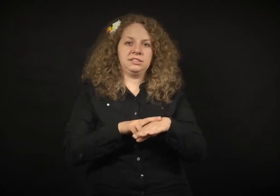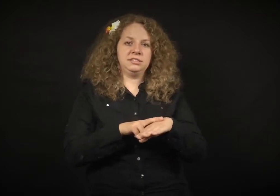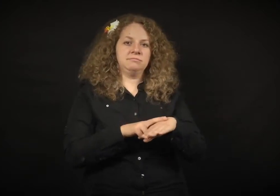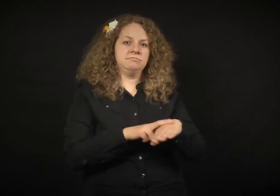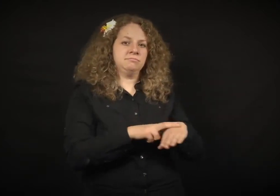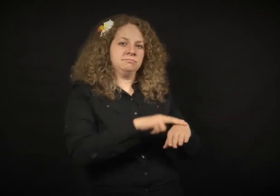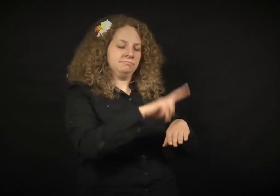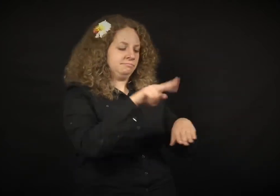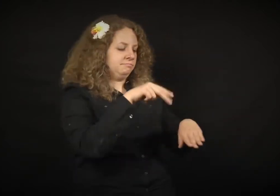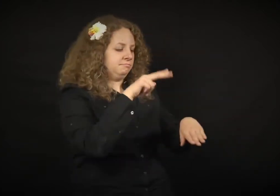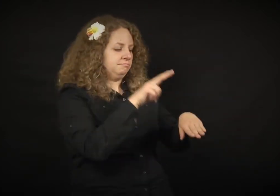context.